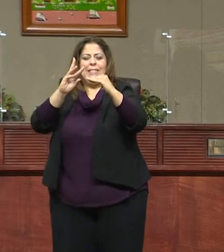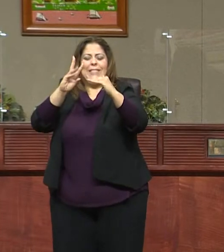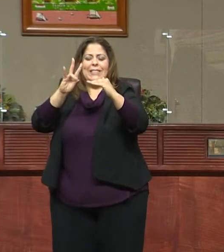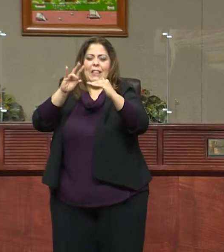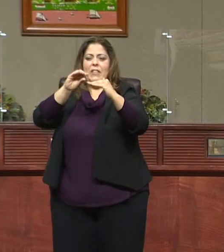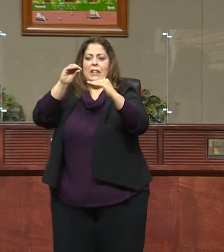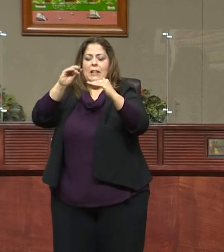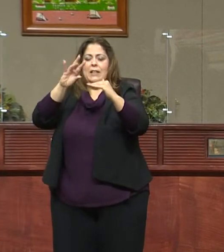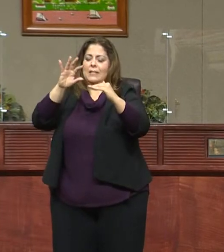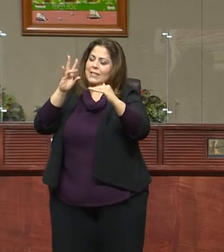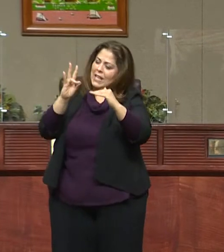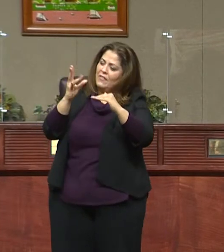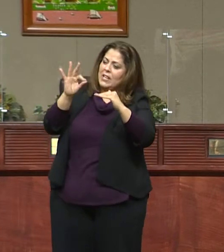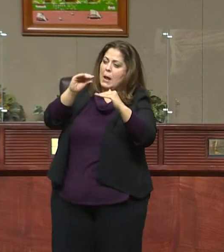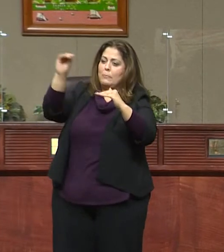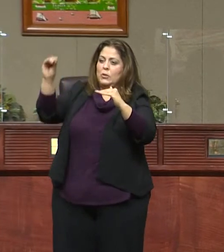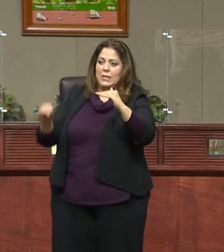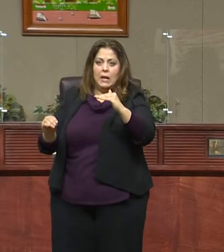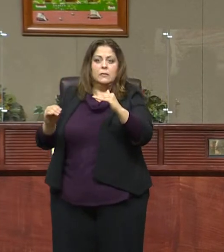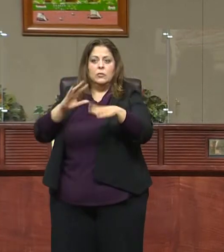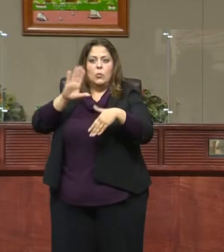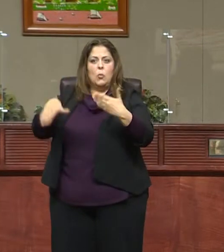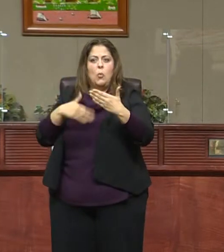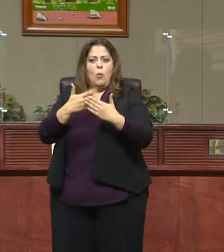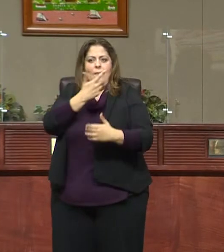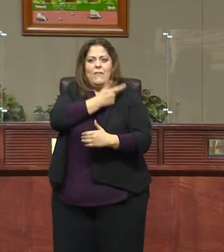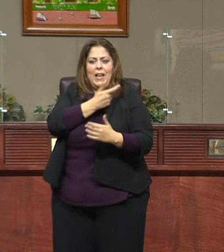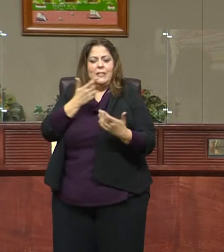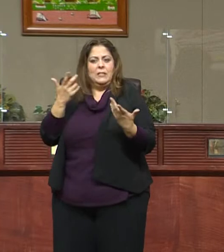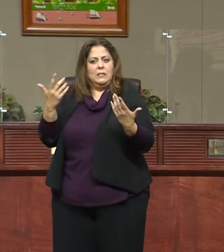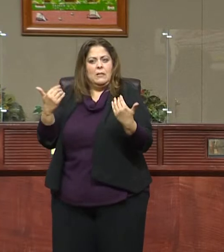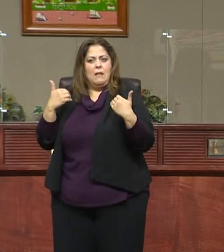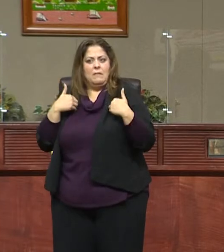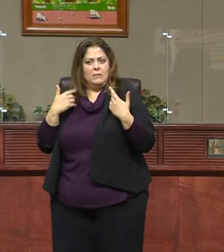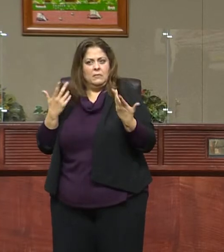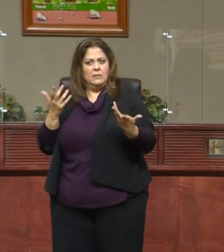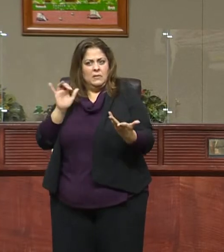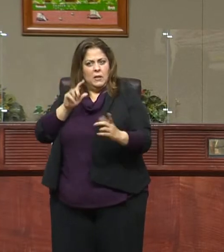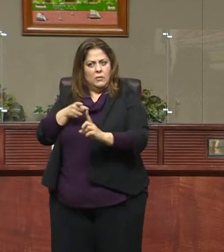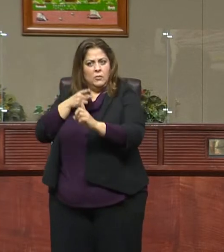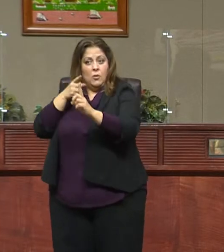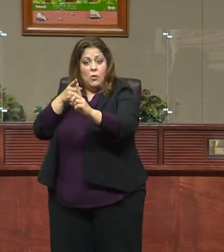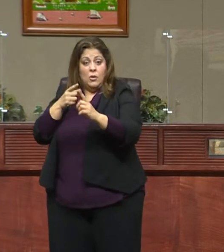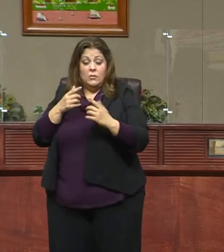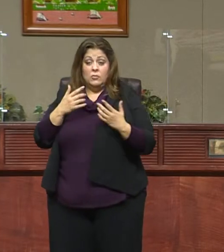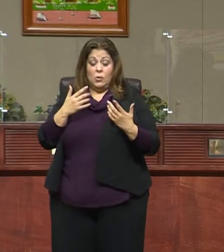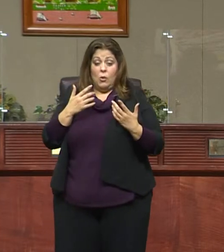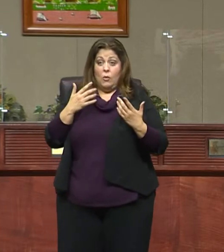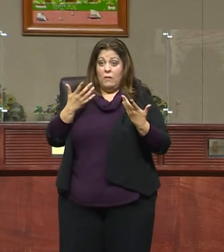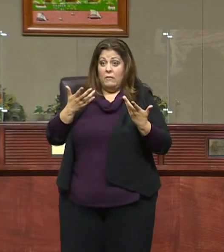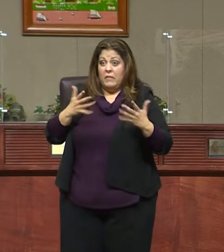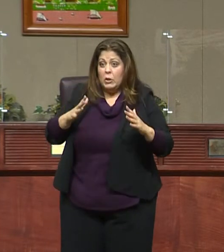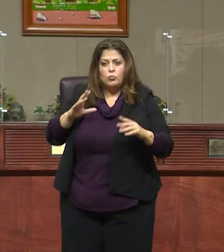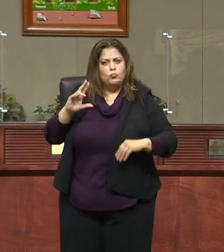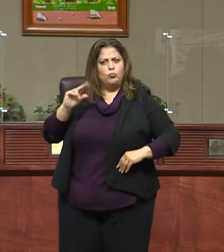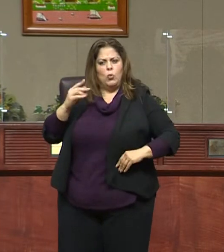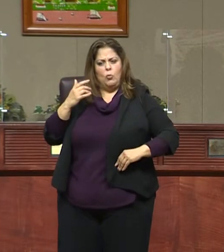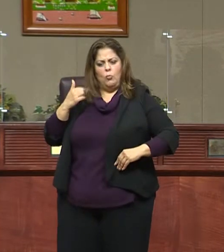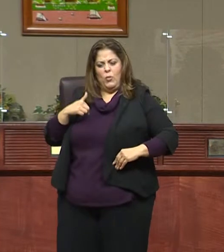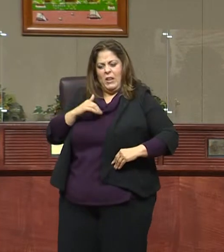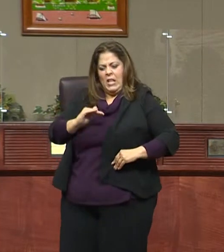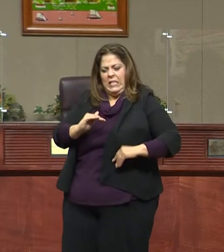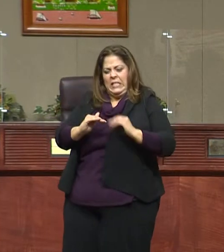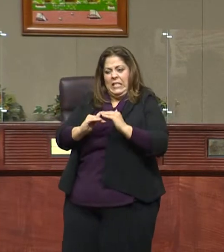that we can get there. So we still have a ways to go. But through the support of our local